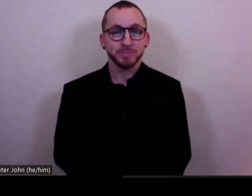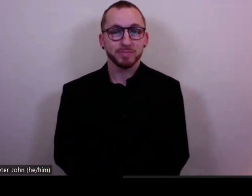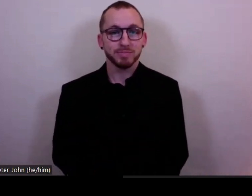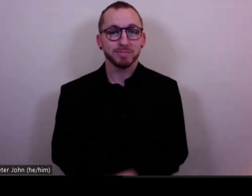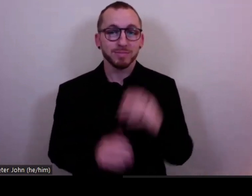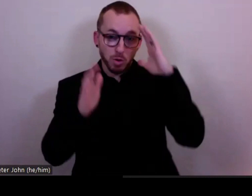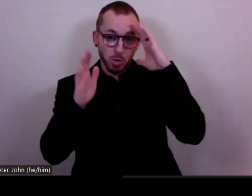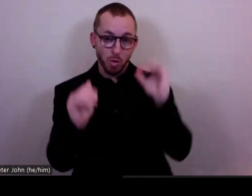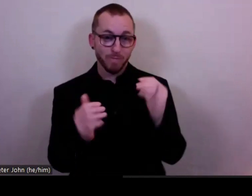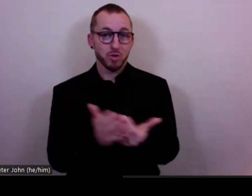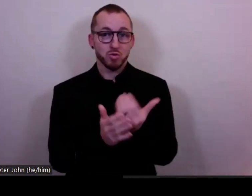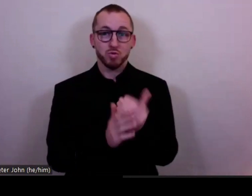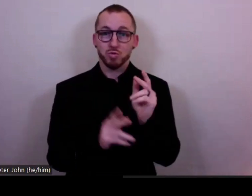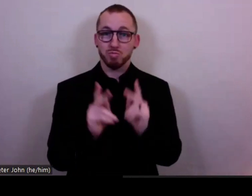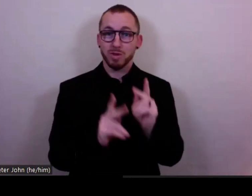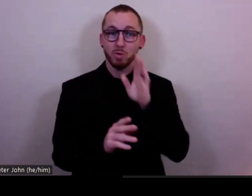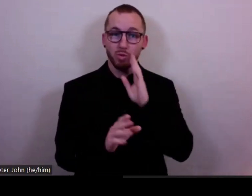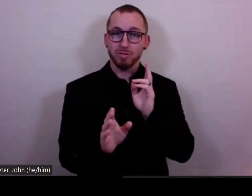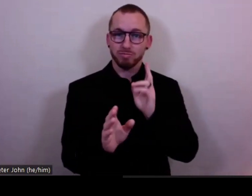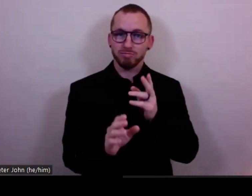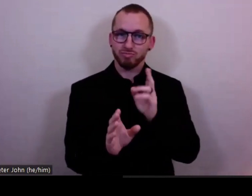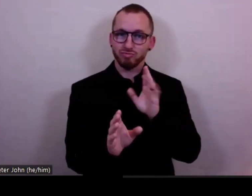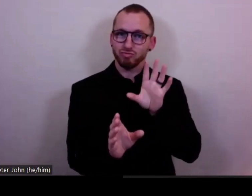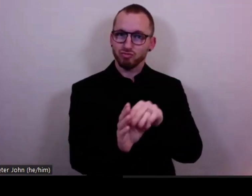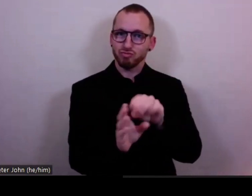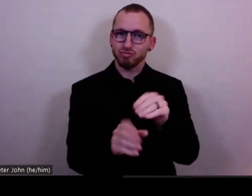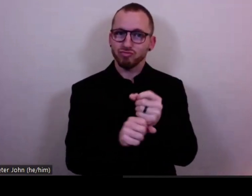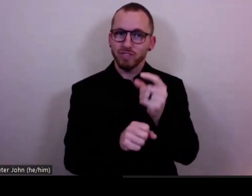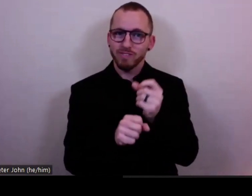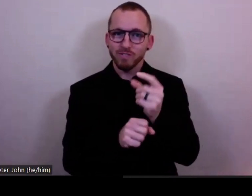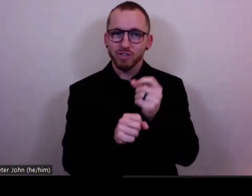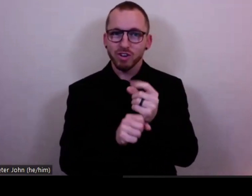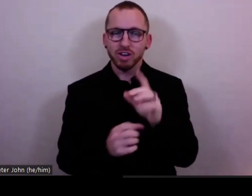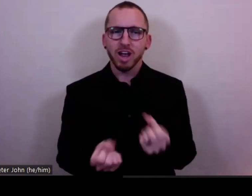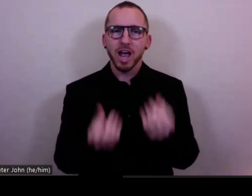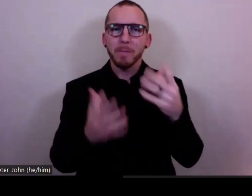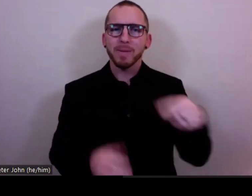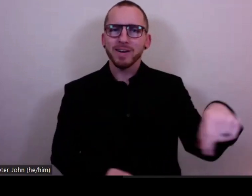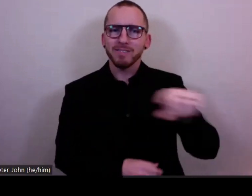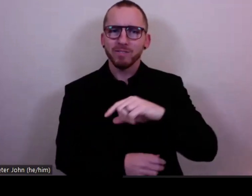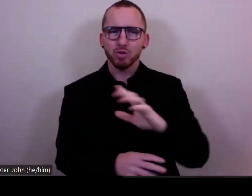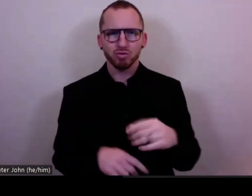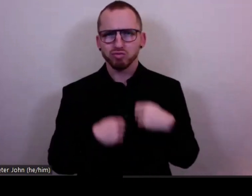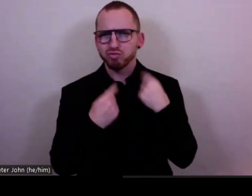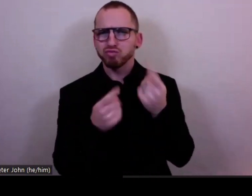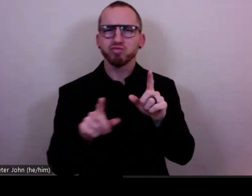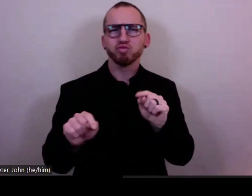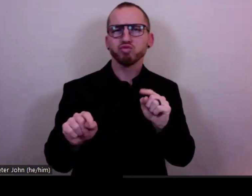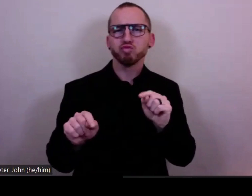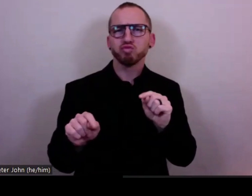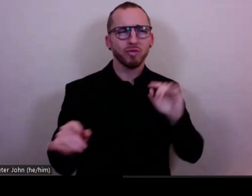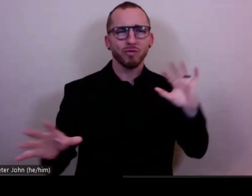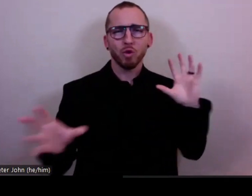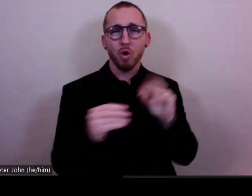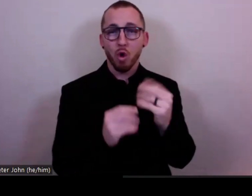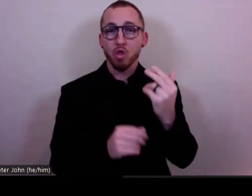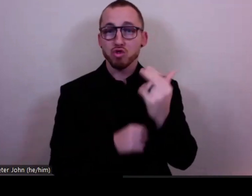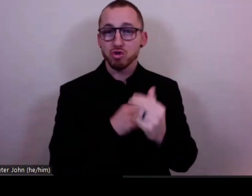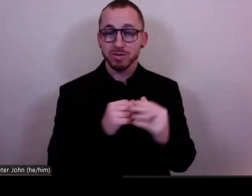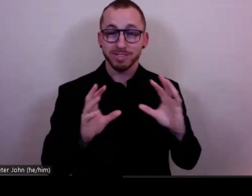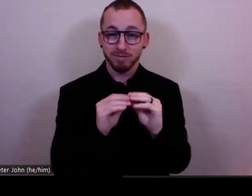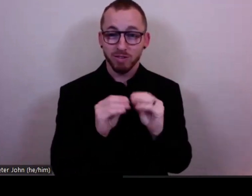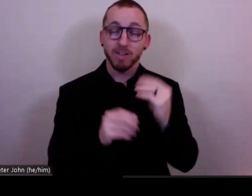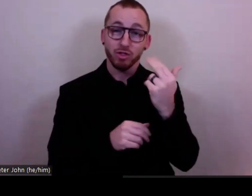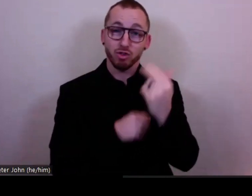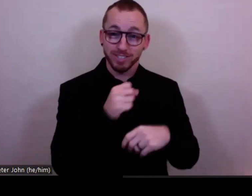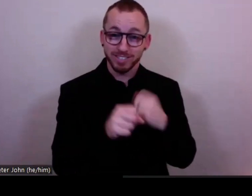folks coming back year after year. How many of you have been here for all 13? Flip side.